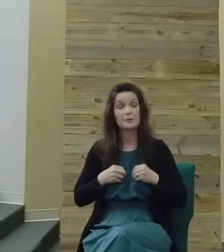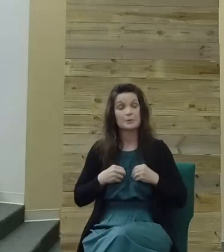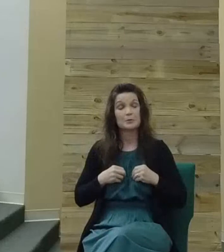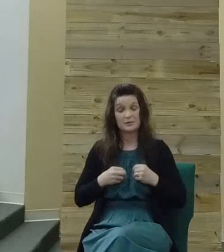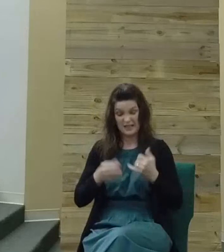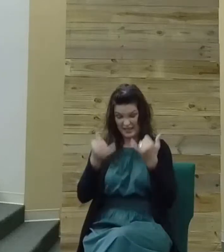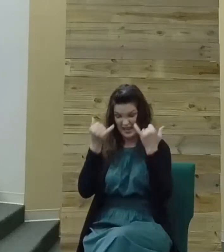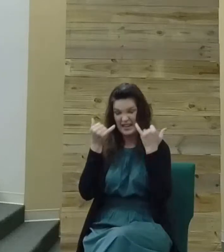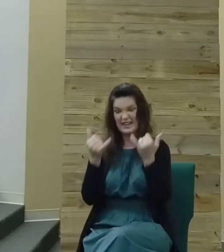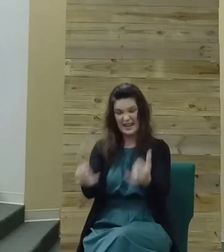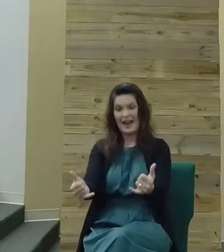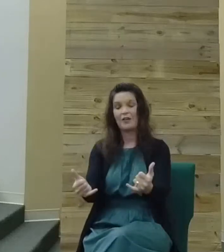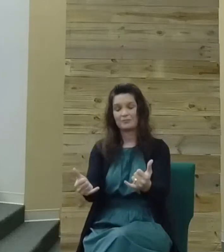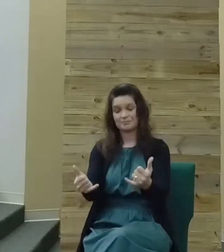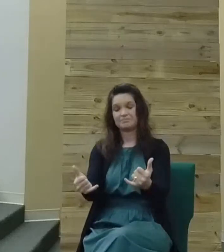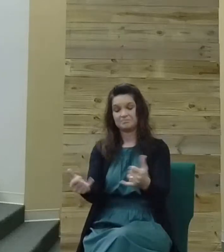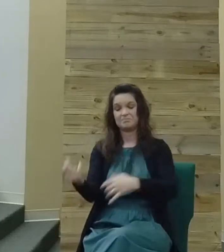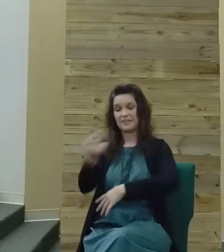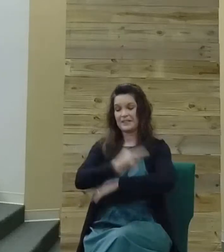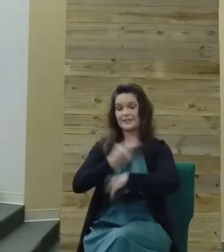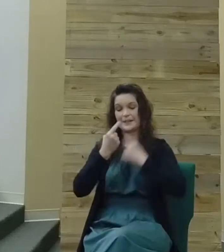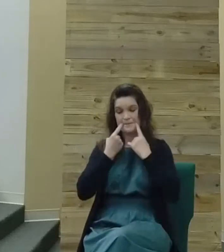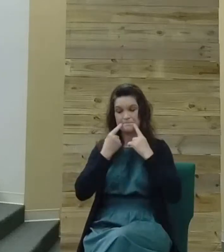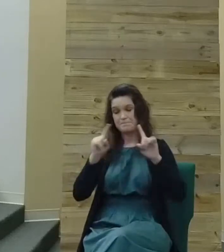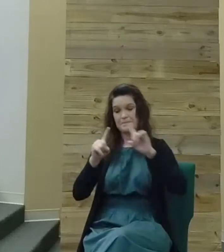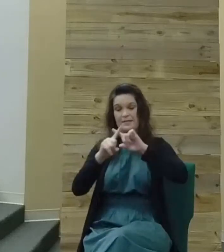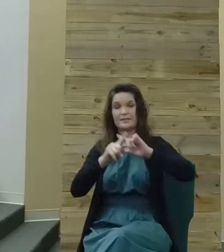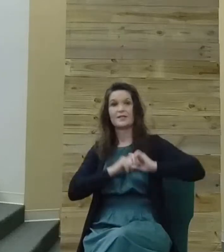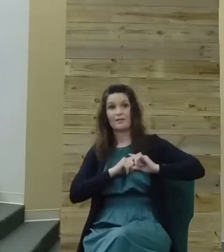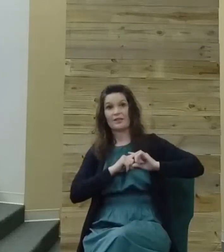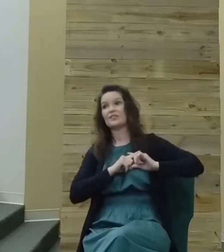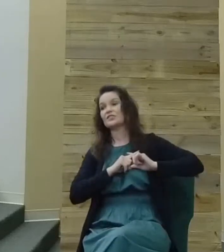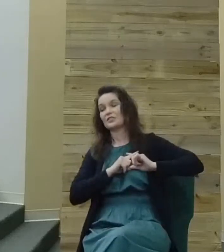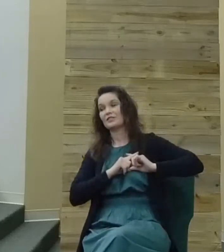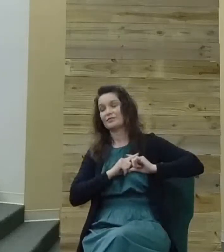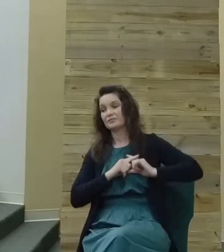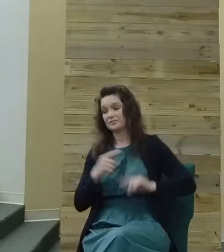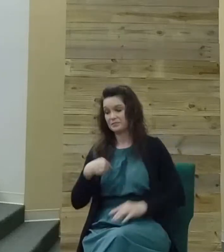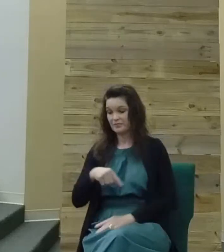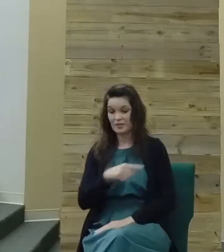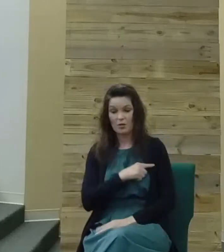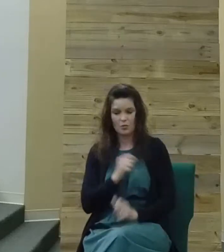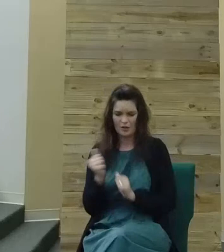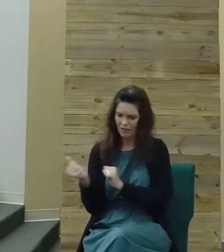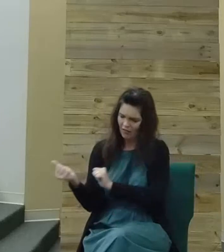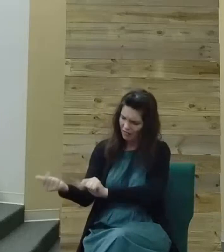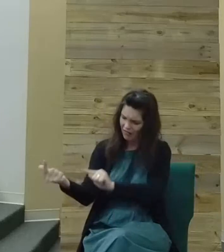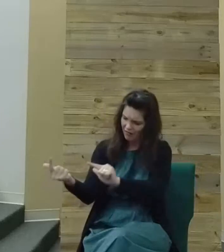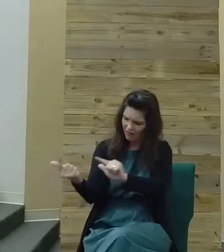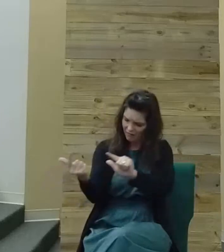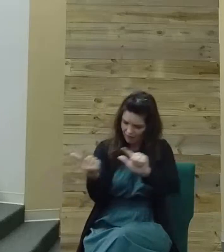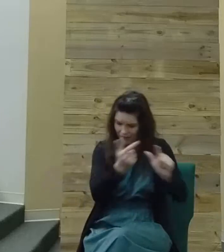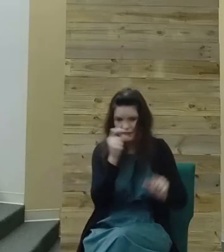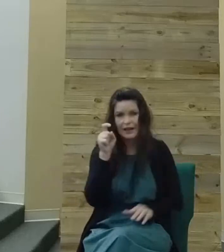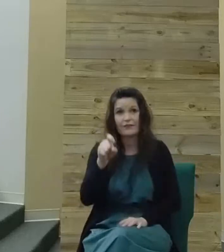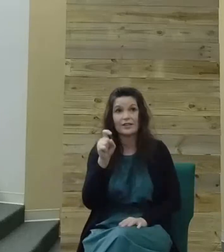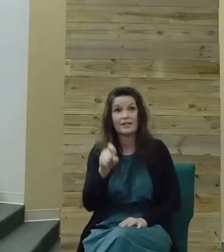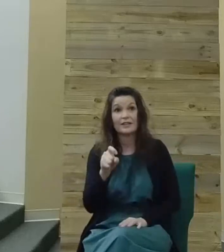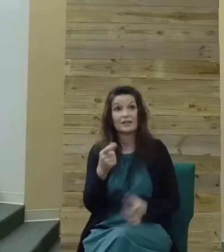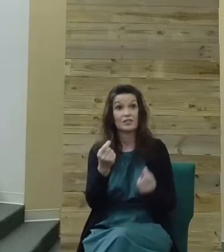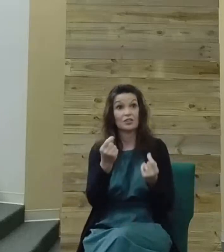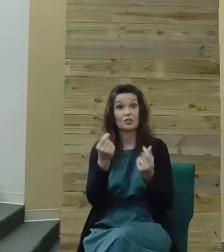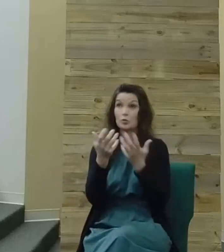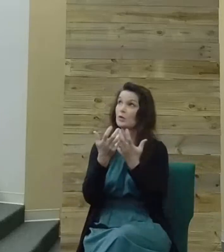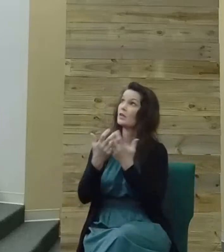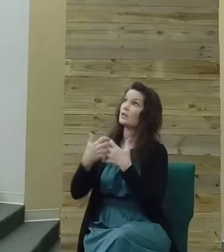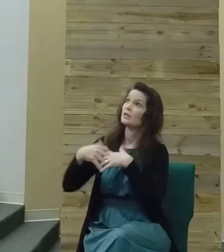acceptable time. Now is the day of salvation. We all have a need